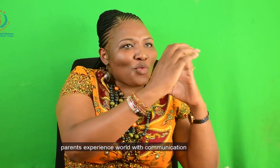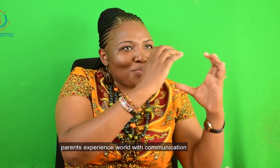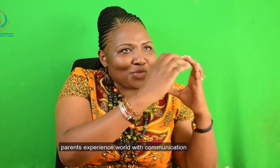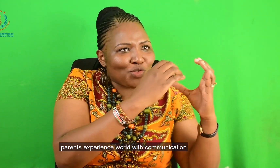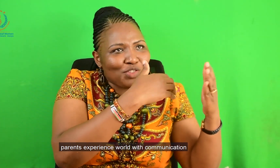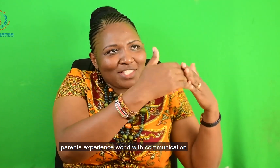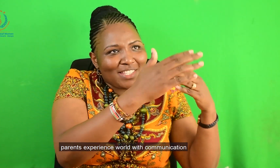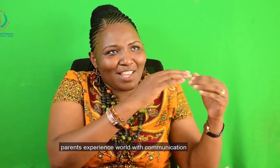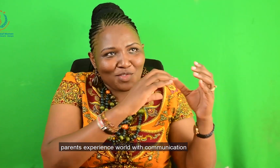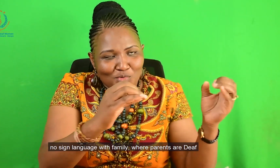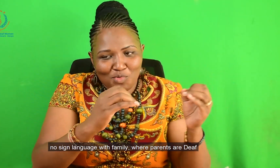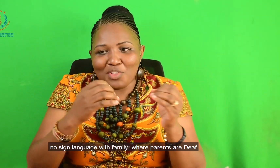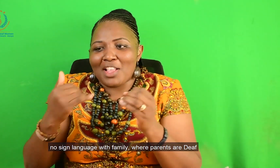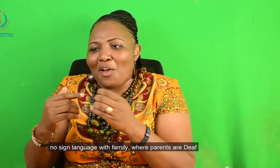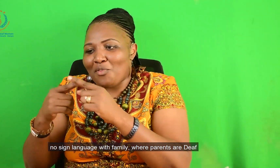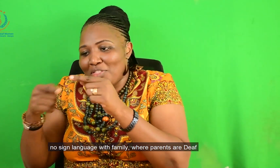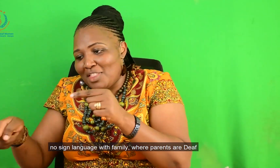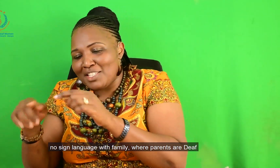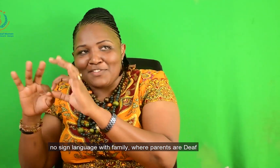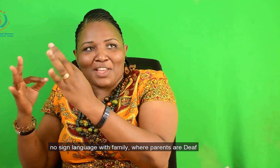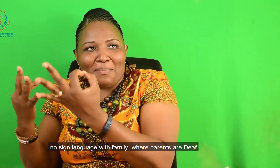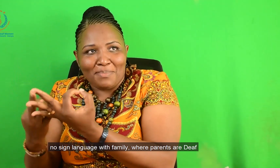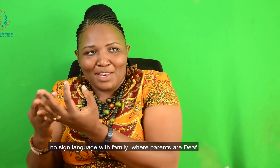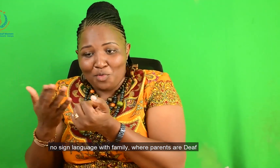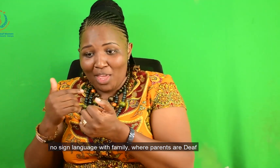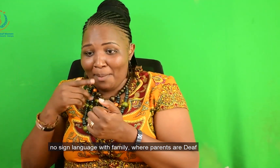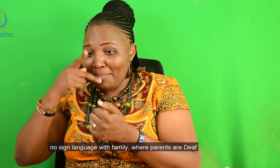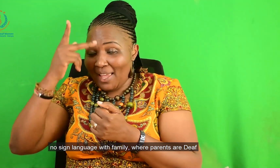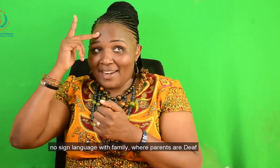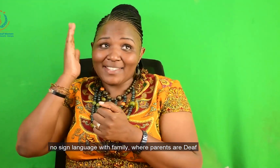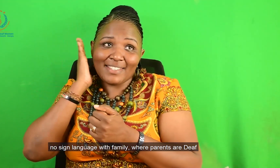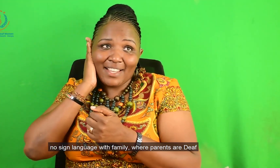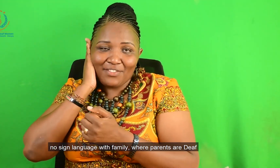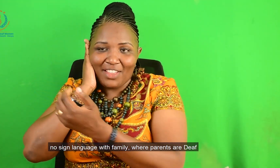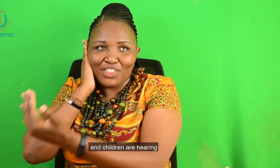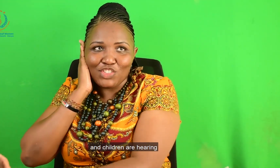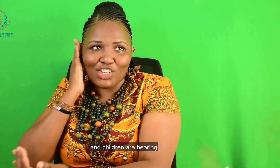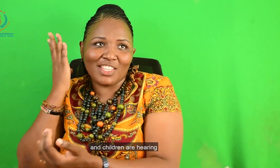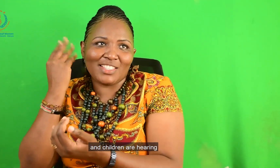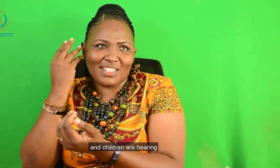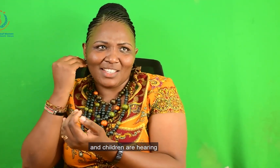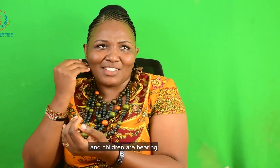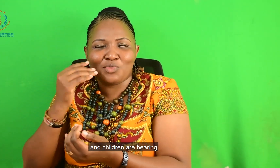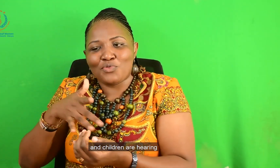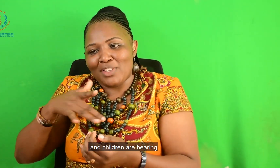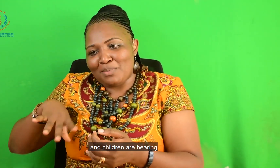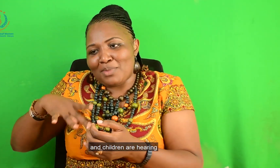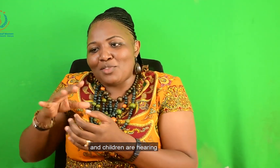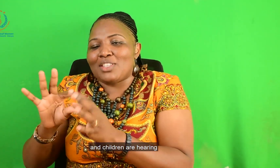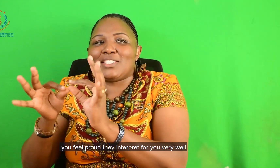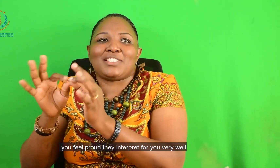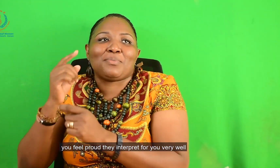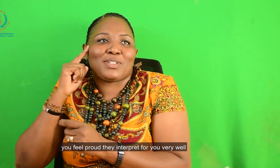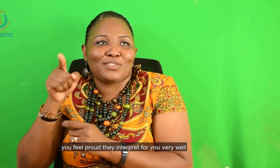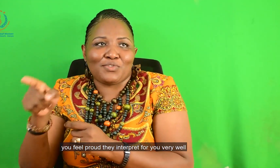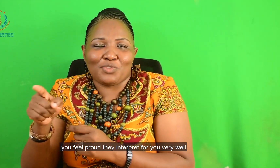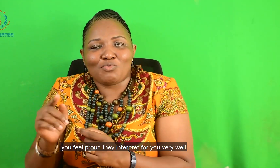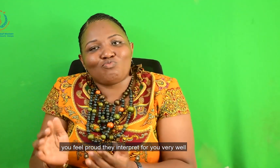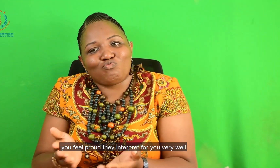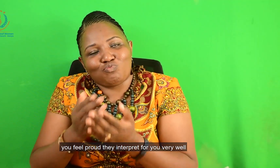with communication. There's no sign language within the family, where parents are deaf and the children are hearing. So you feel proud that they